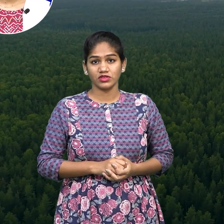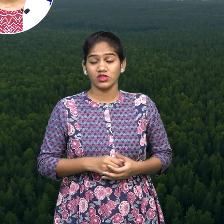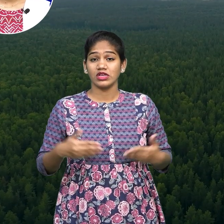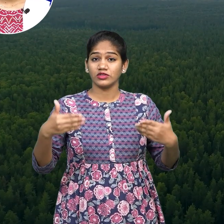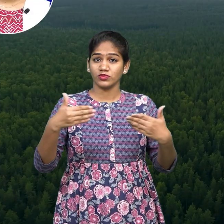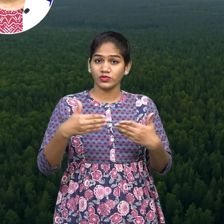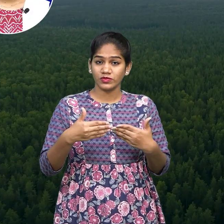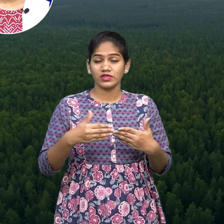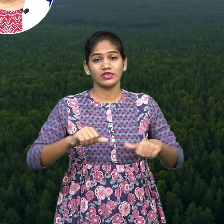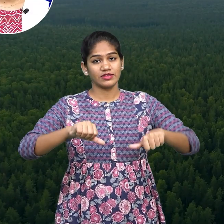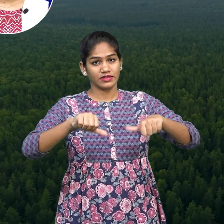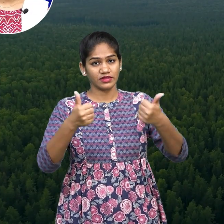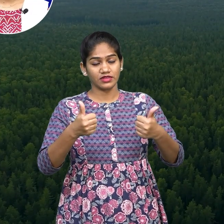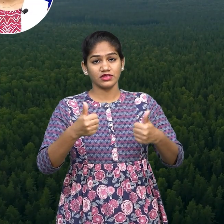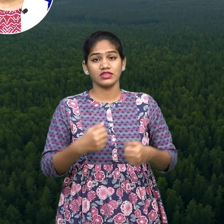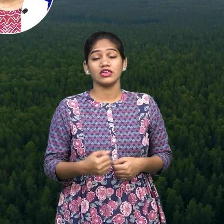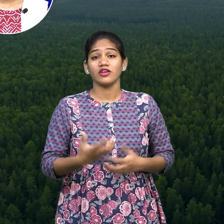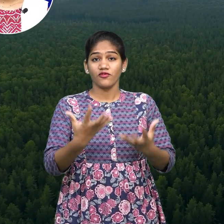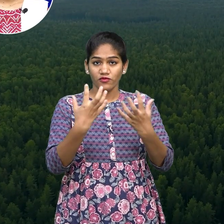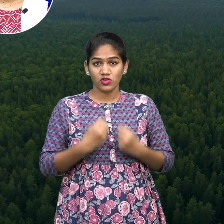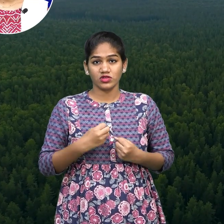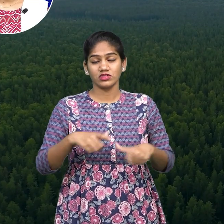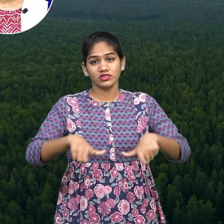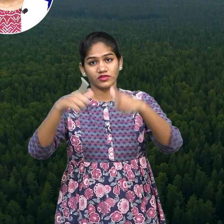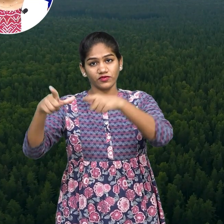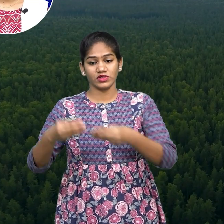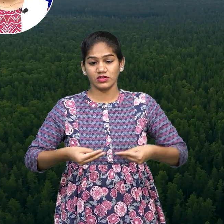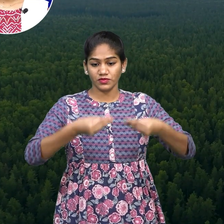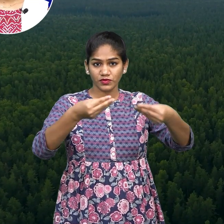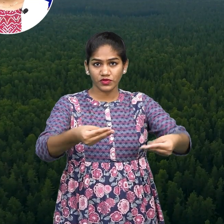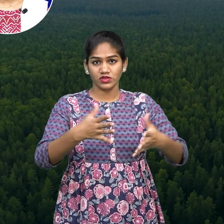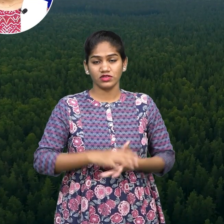their demand for forest produce